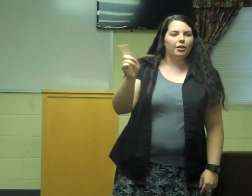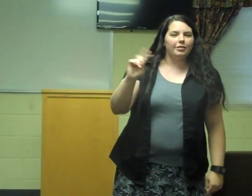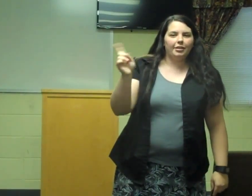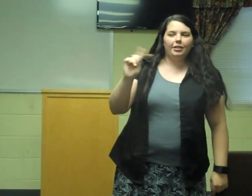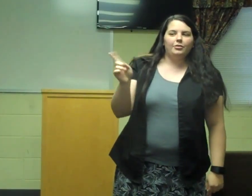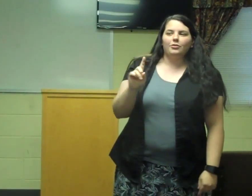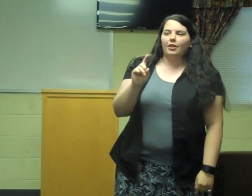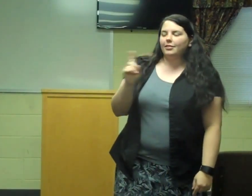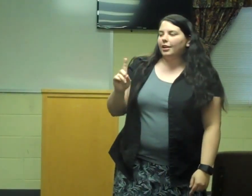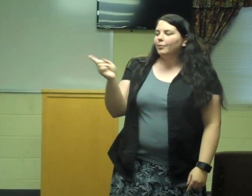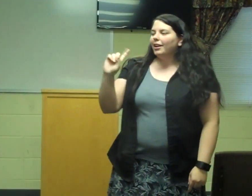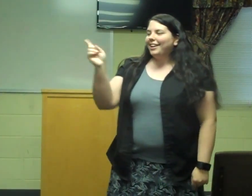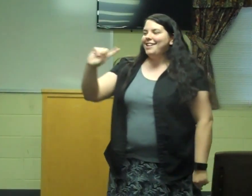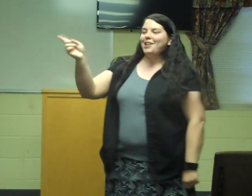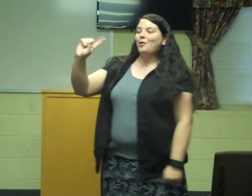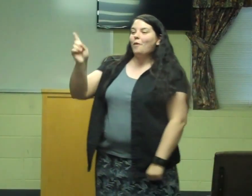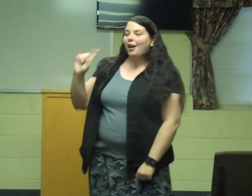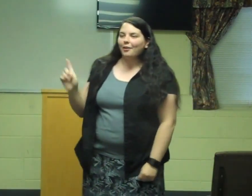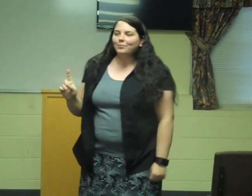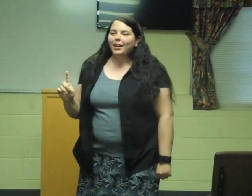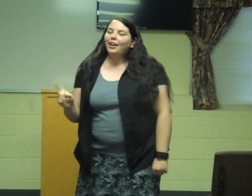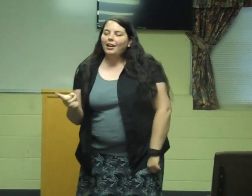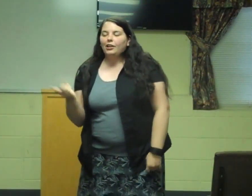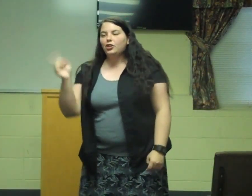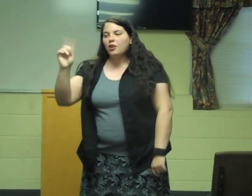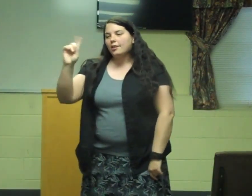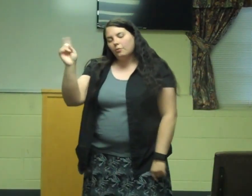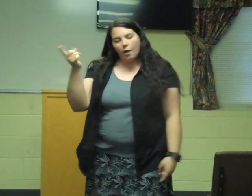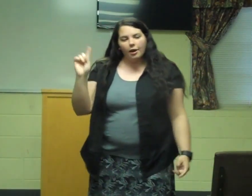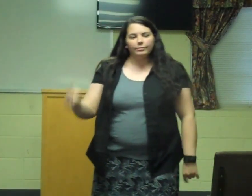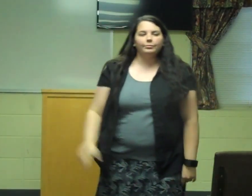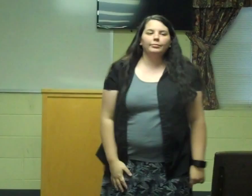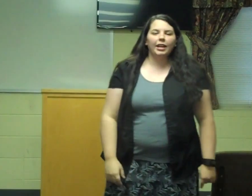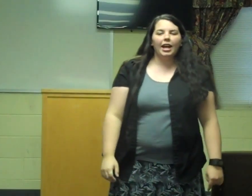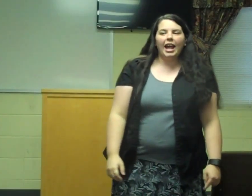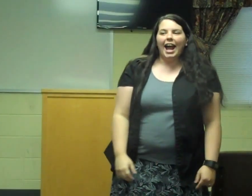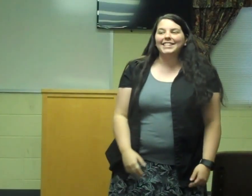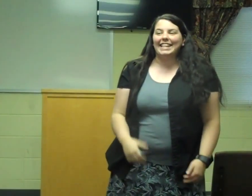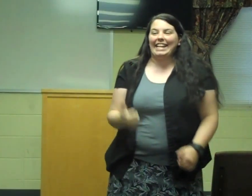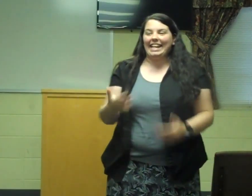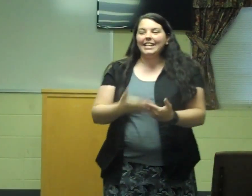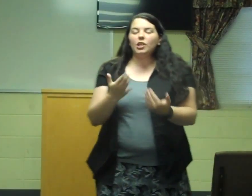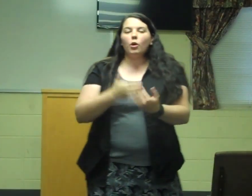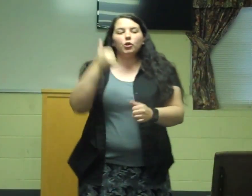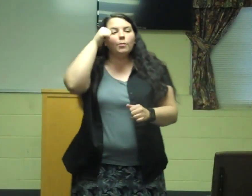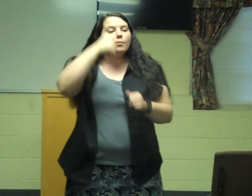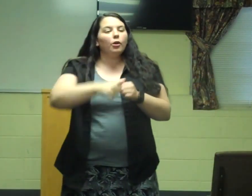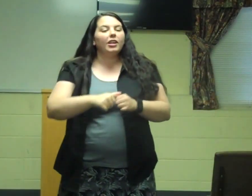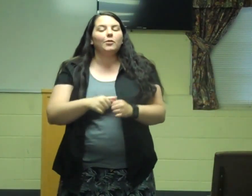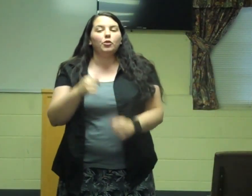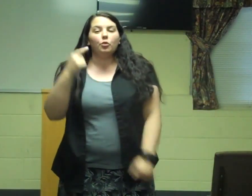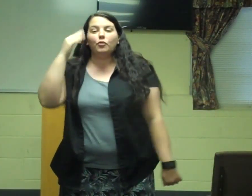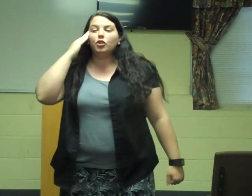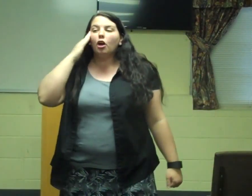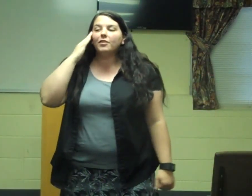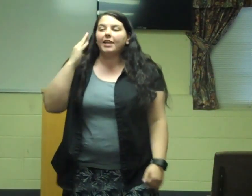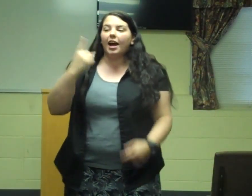it. So it's not a sign name. Where? And you shake where. That's the easy one to remember, because if you know the